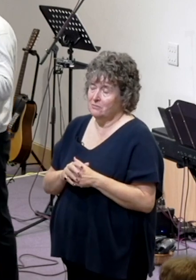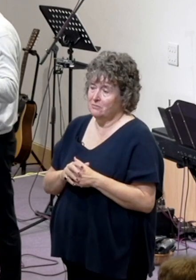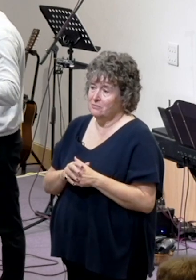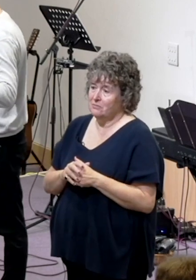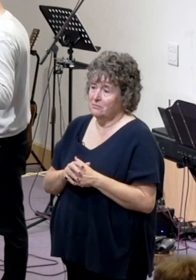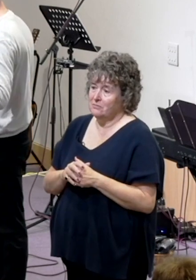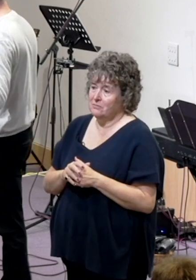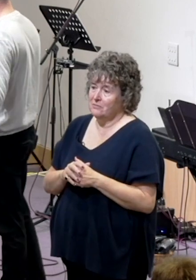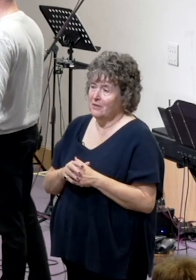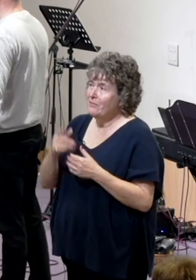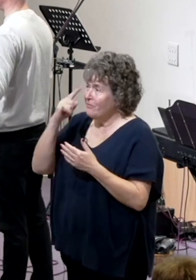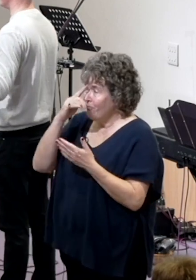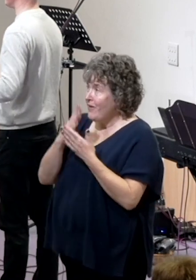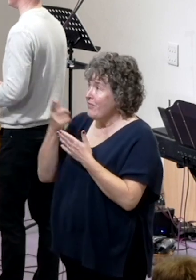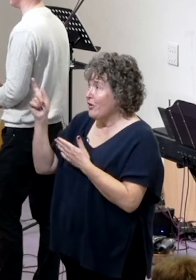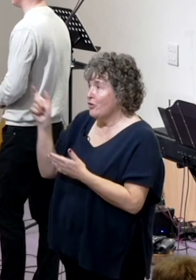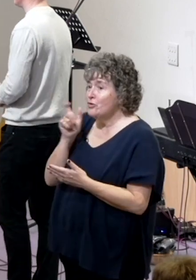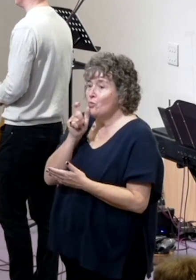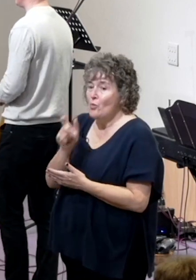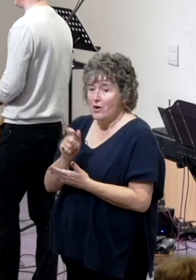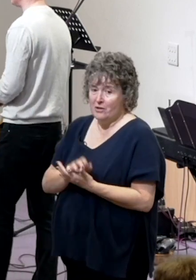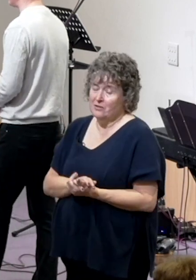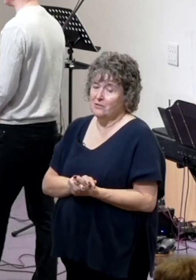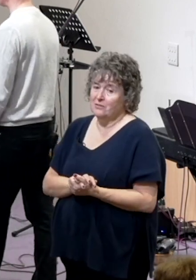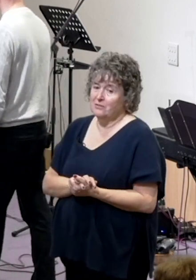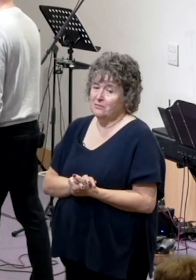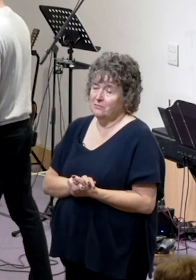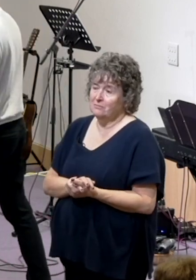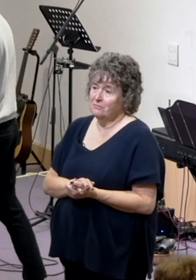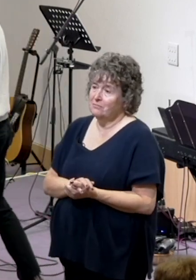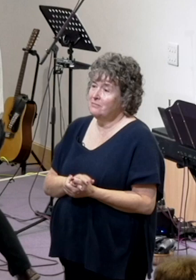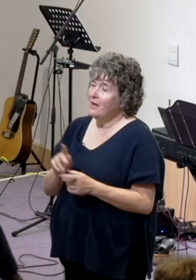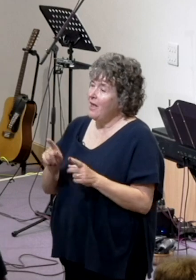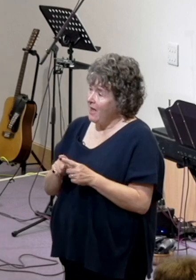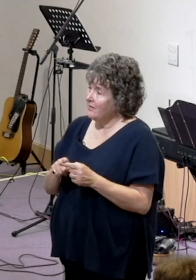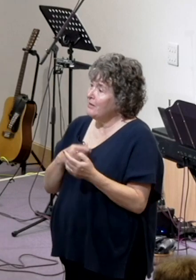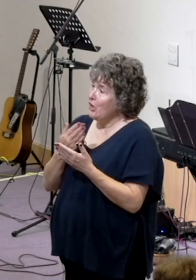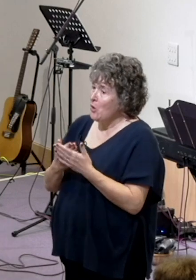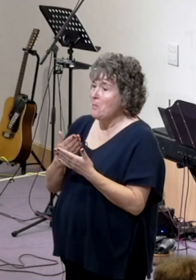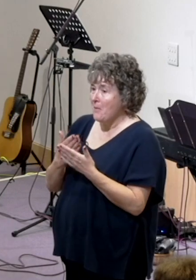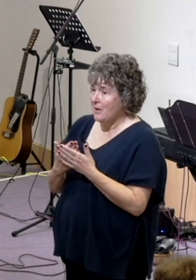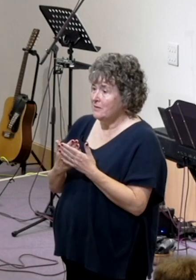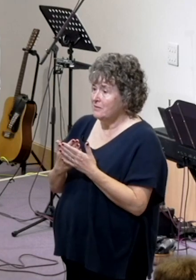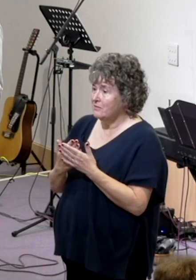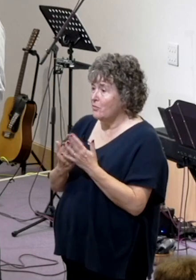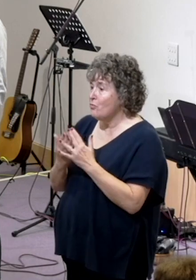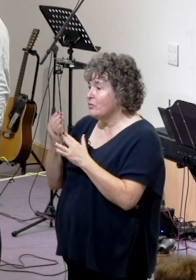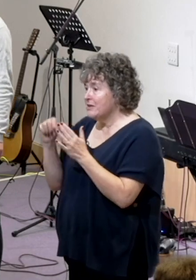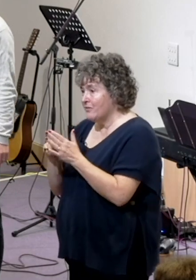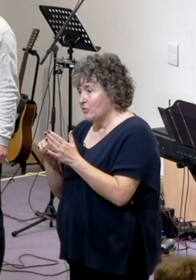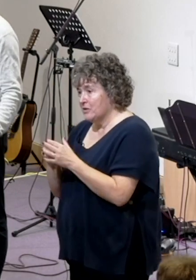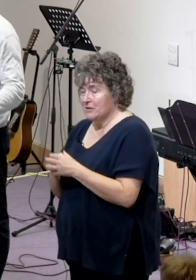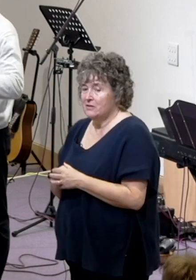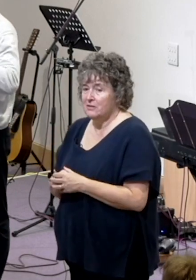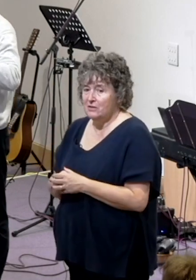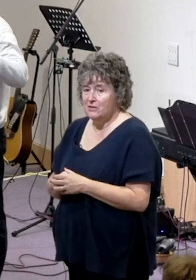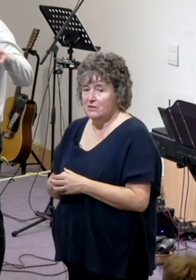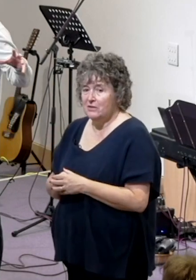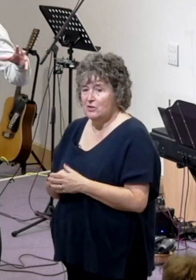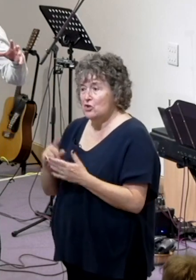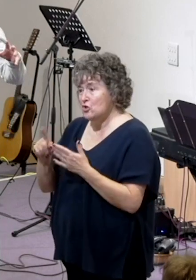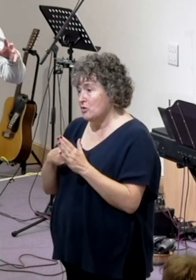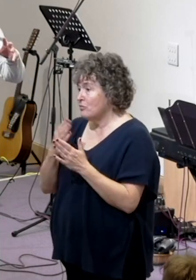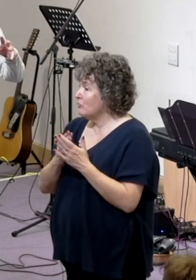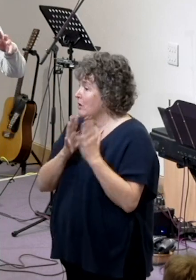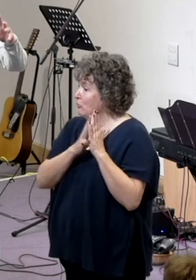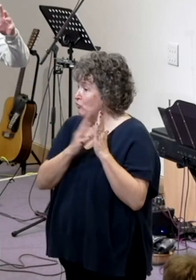demonstrates faith in God's word. And he demonstrates costly obedience. You know, Joseph is a role